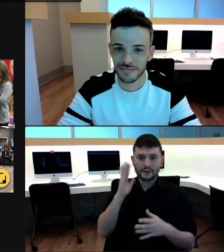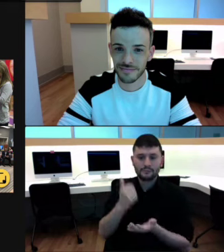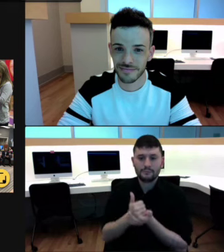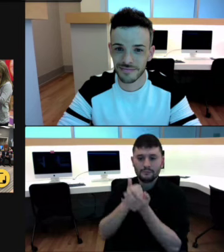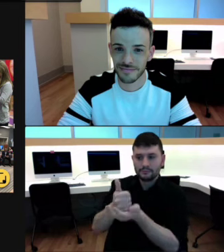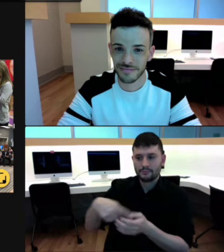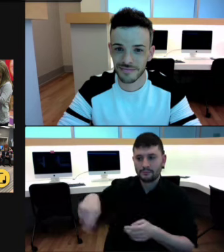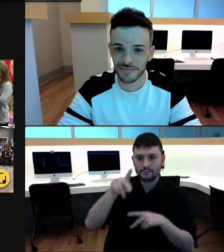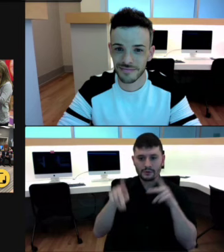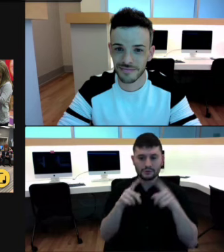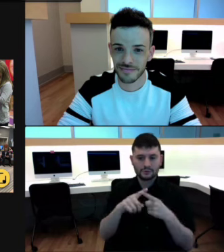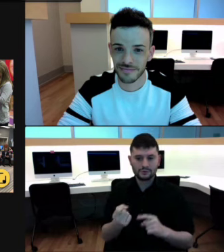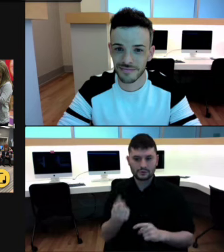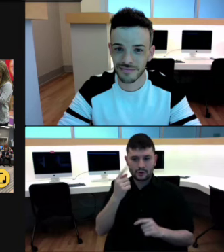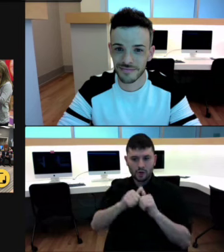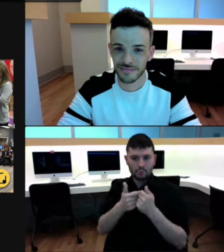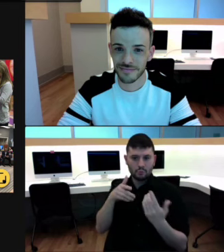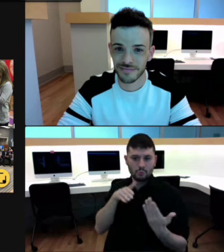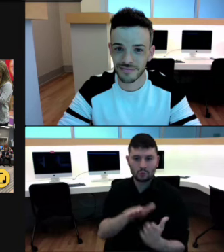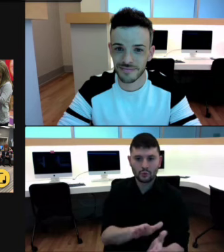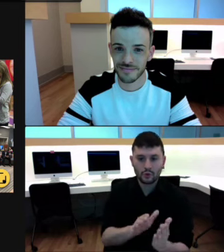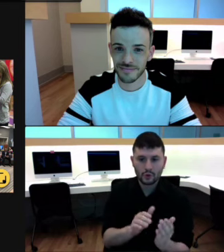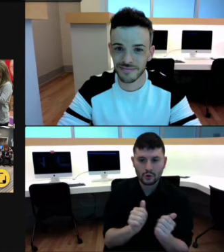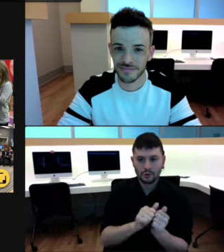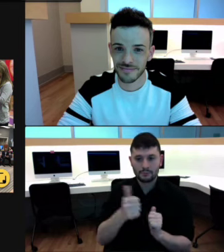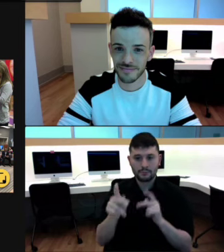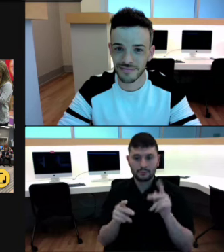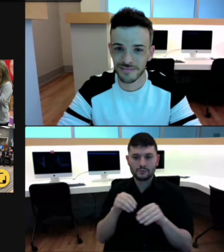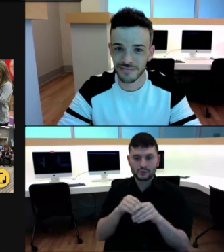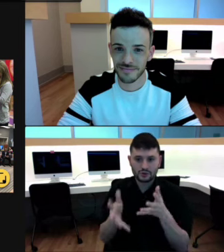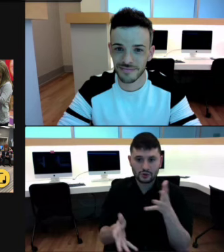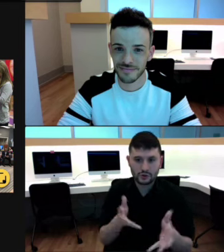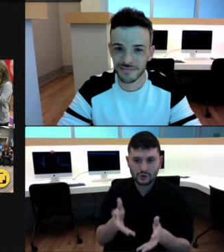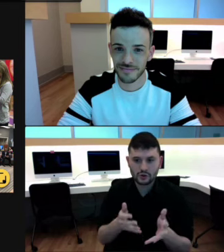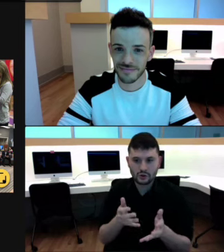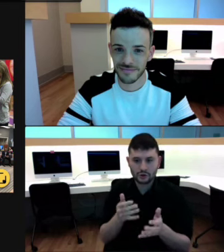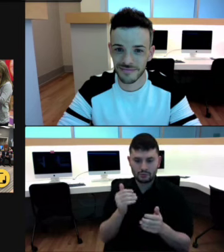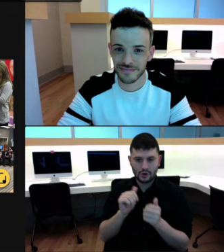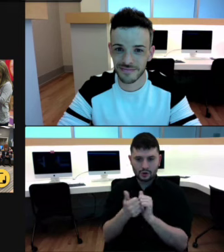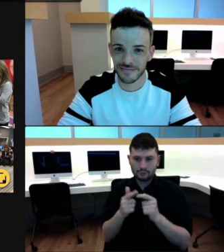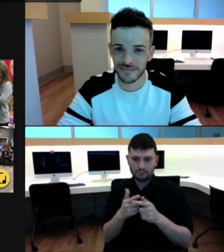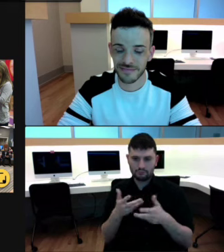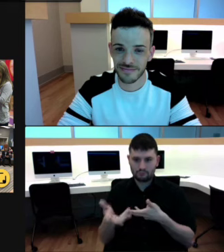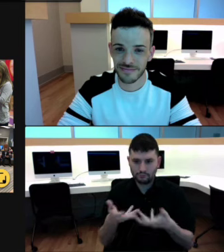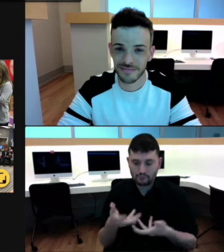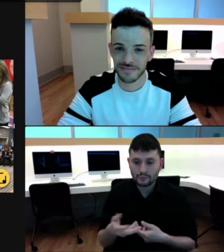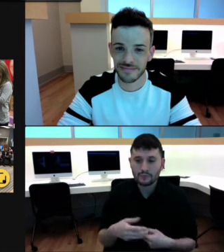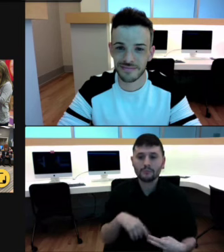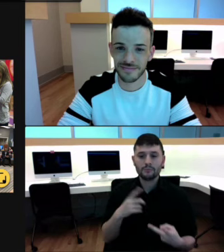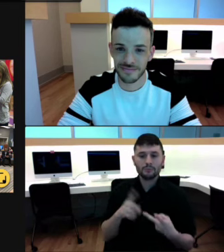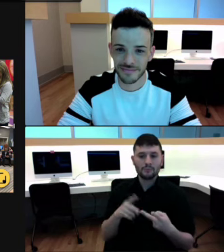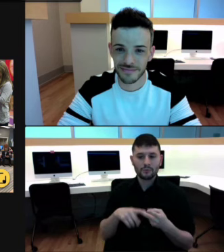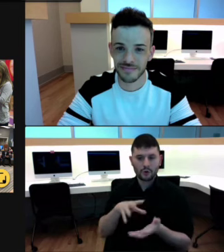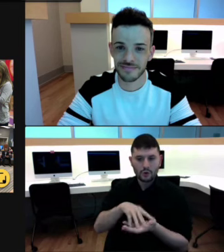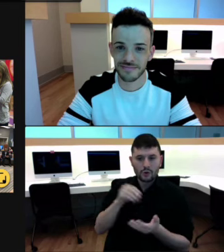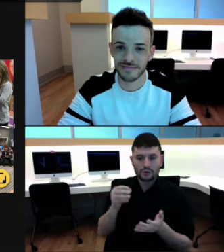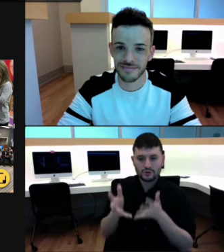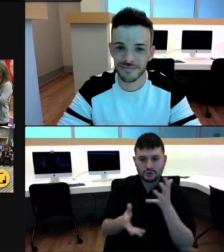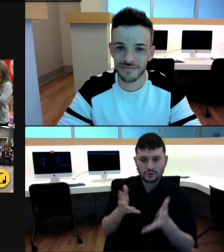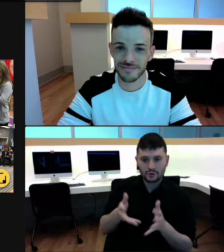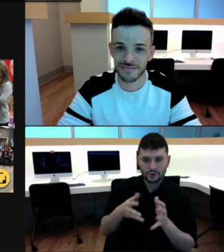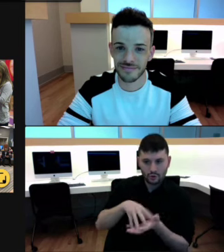Our hope is that our findings will help people in developing their use of gestures in the future, be more comfortable